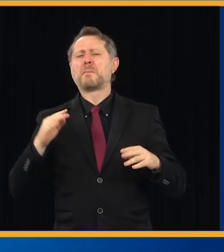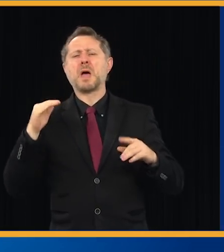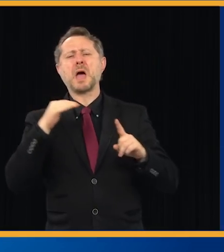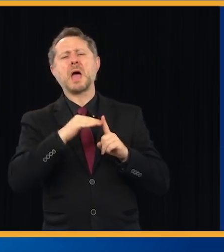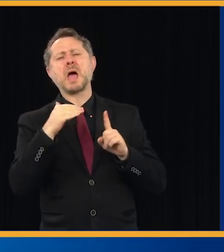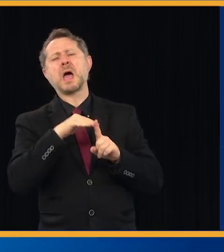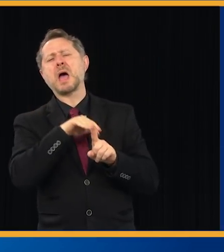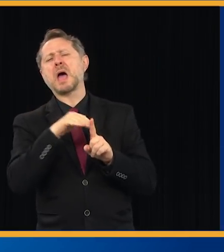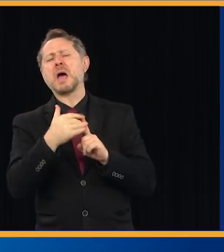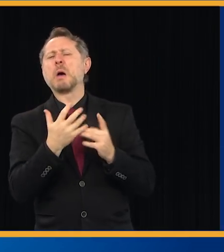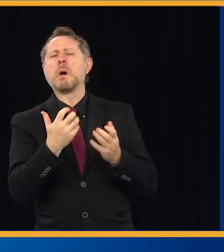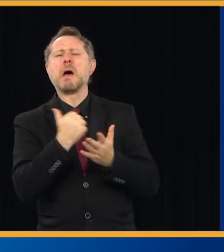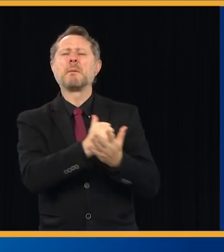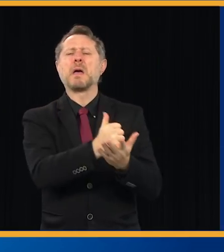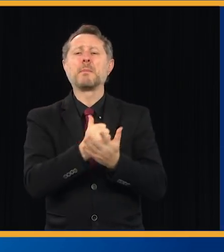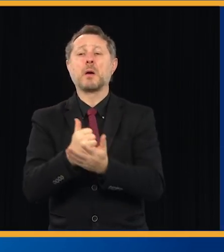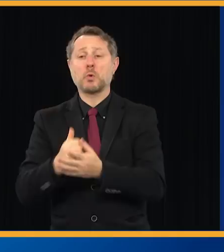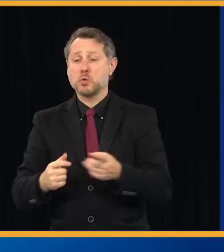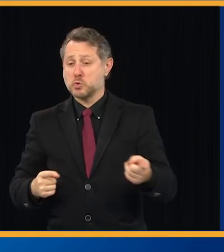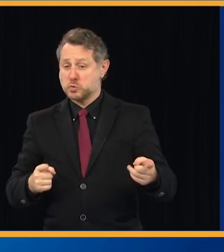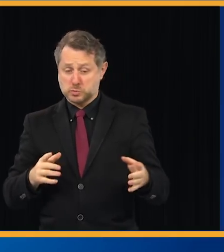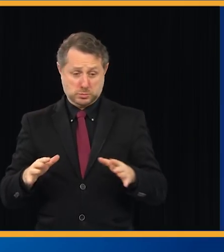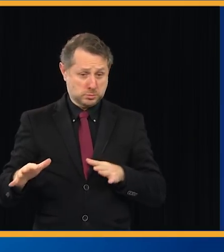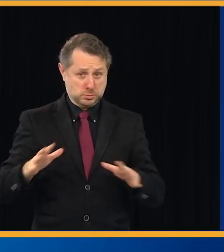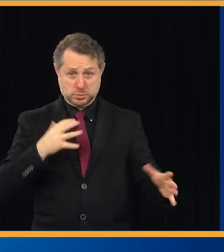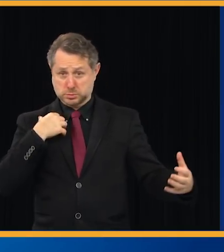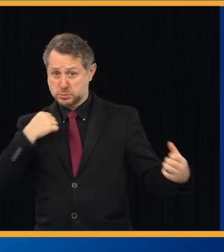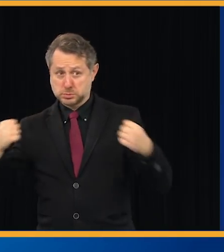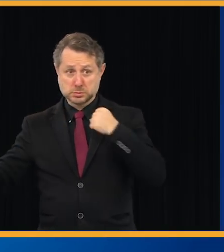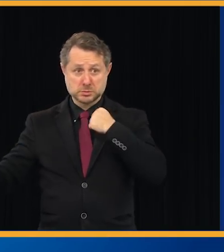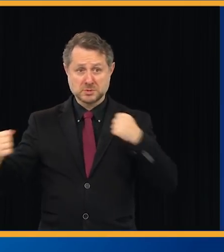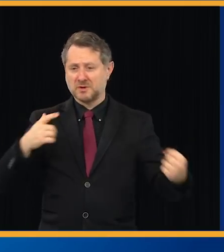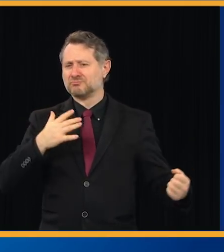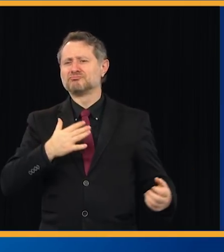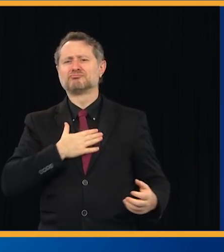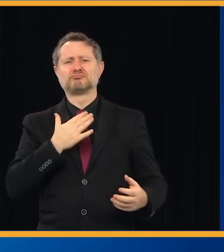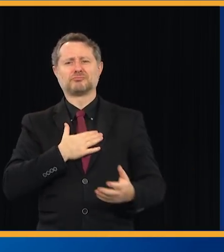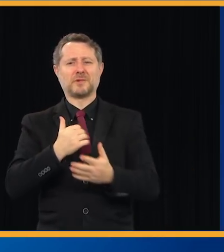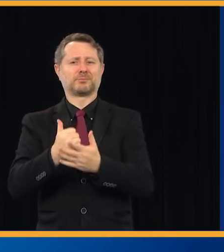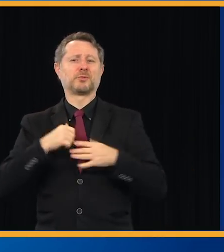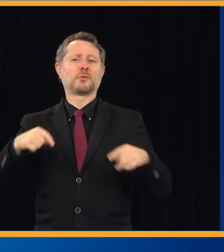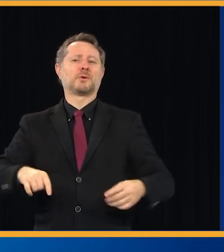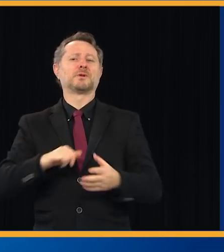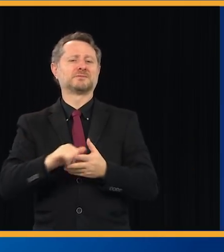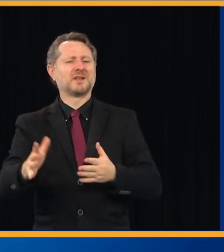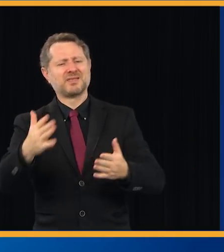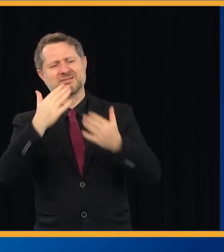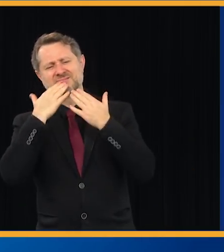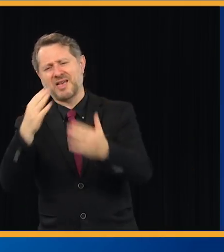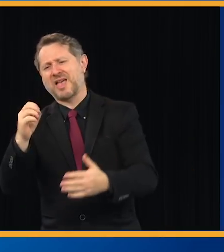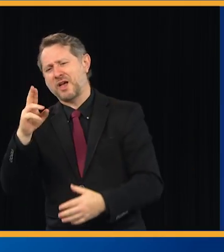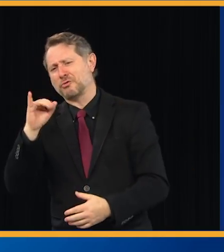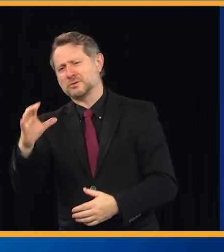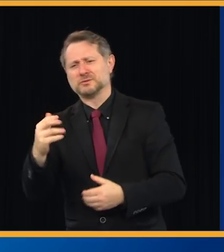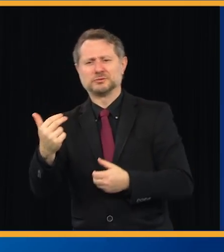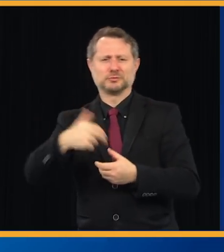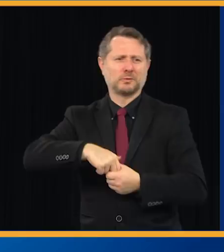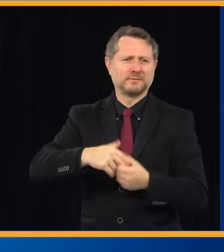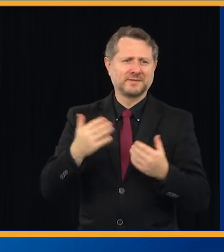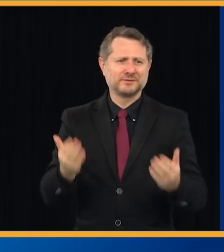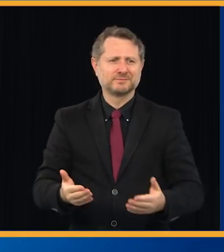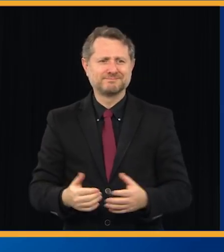agreed to help us and head an effort to do this. Eric, thank you so much for doing this, and thank you so much for being with us.